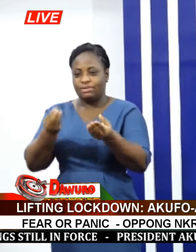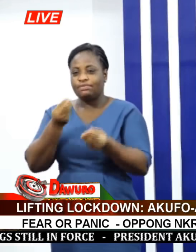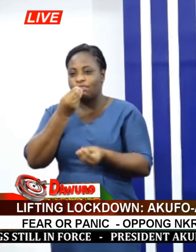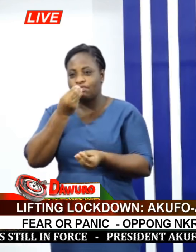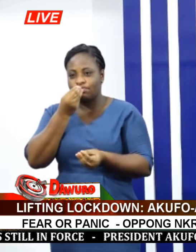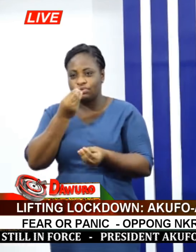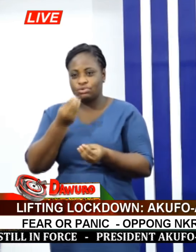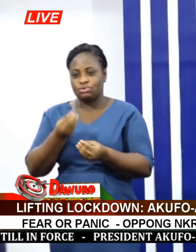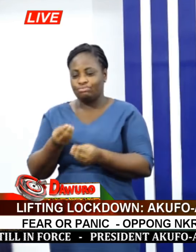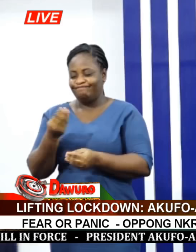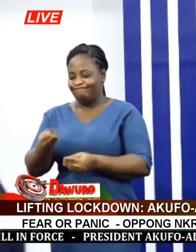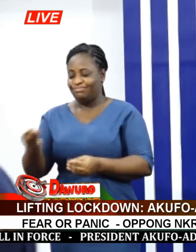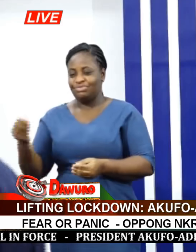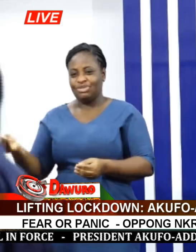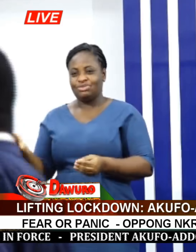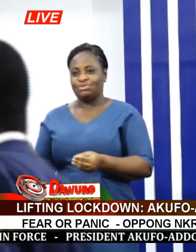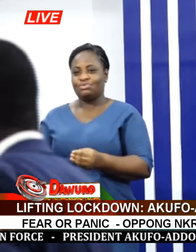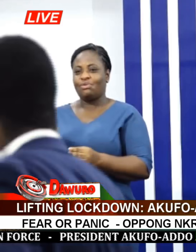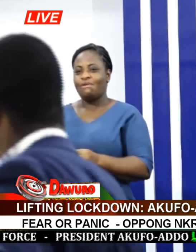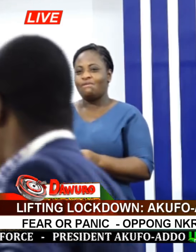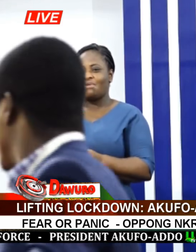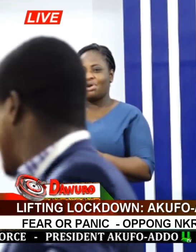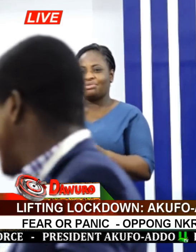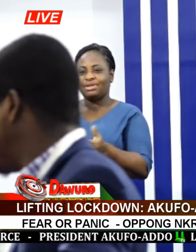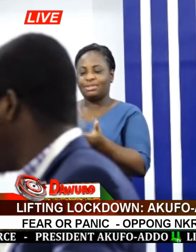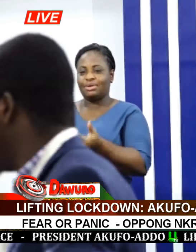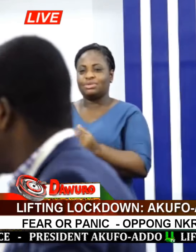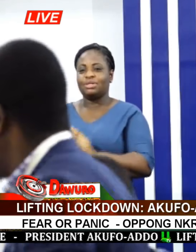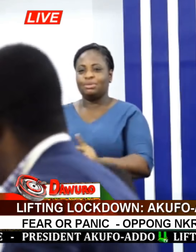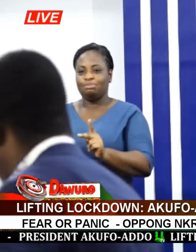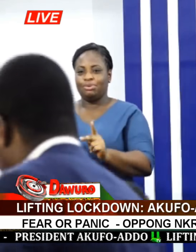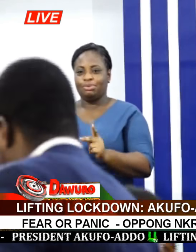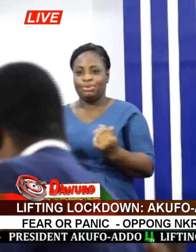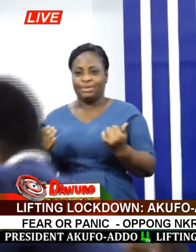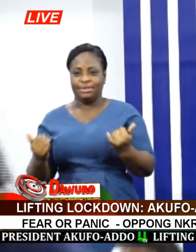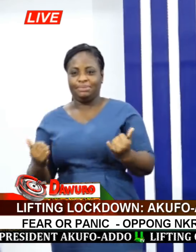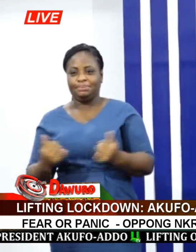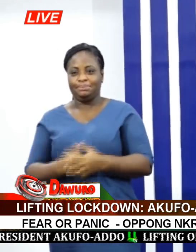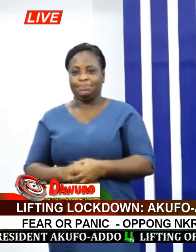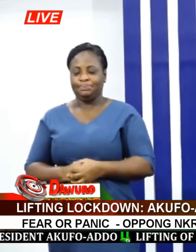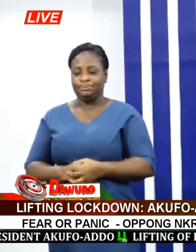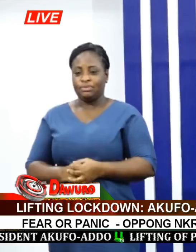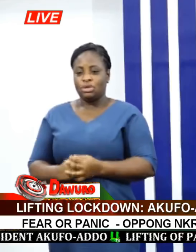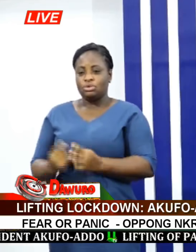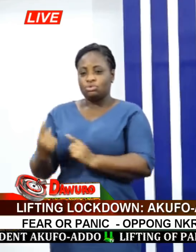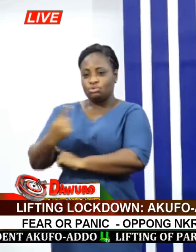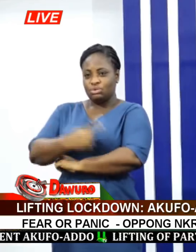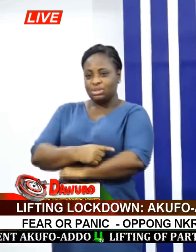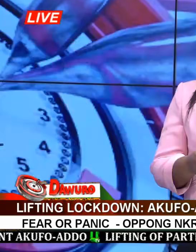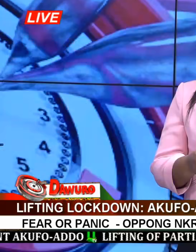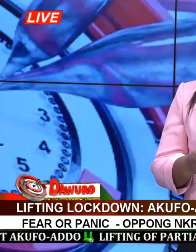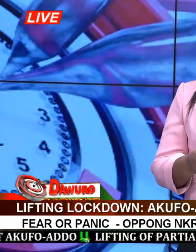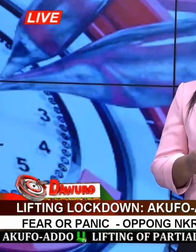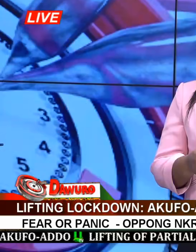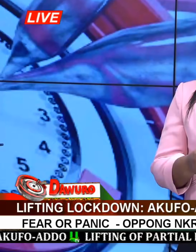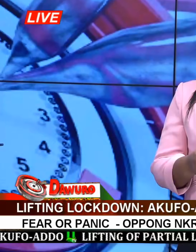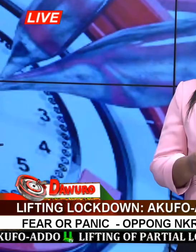away lockdown if you want in summer or month for ekikano. Or no book of your punk, come and say no crab be anywhere. A woman.